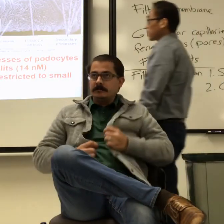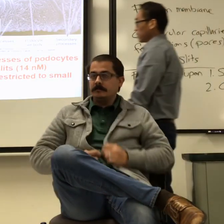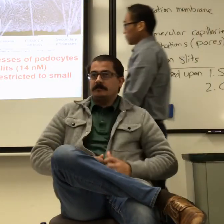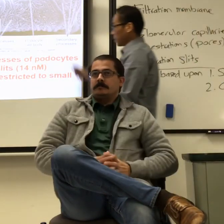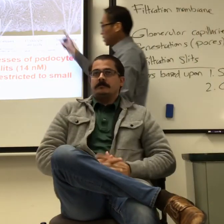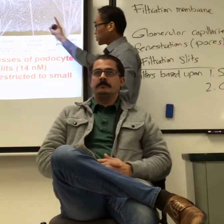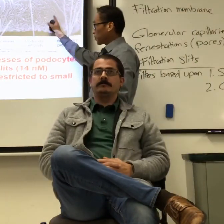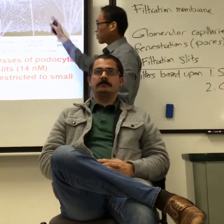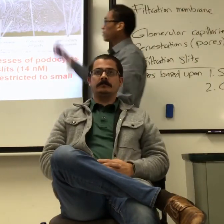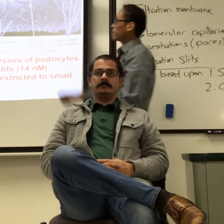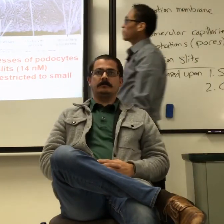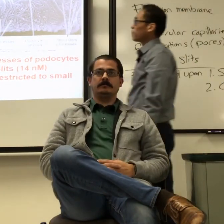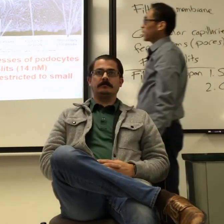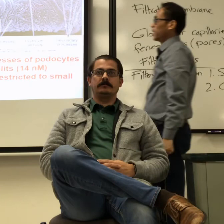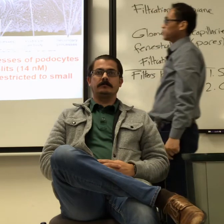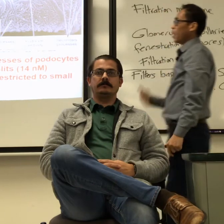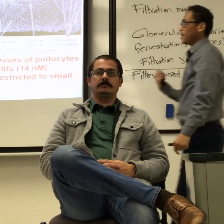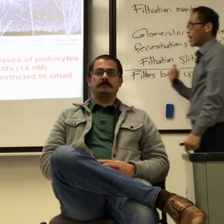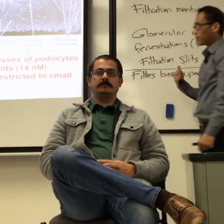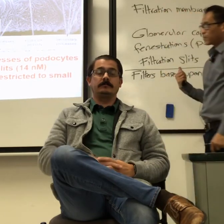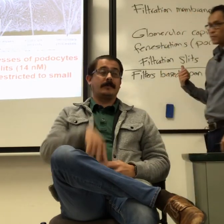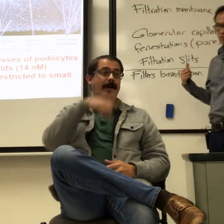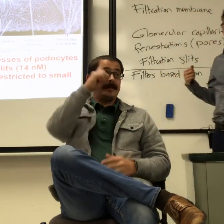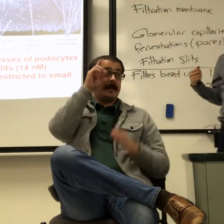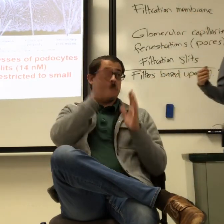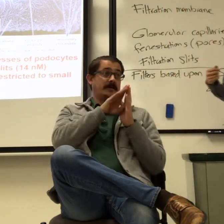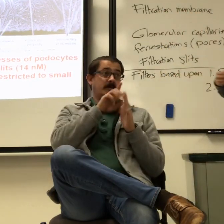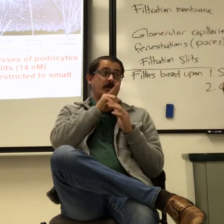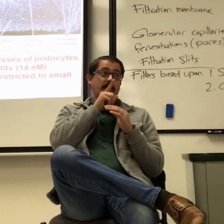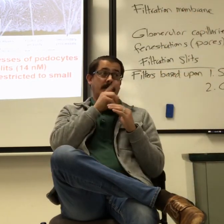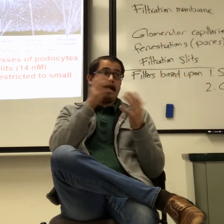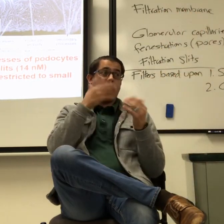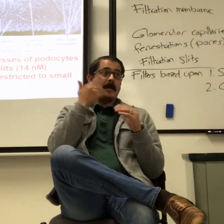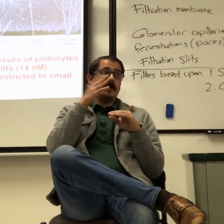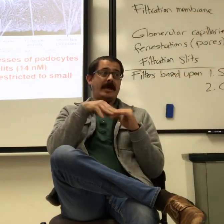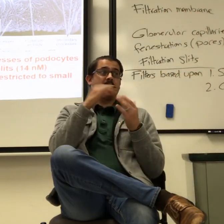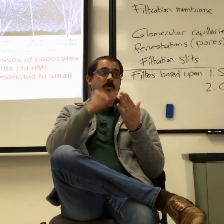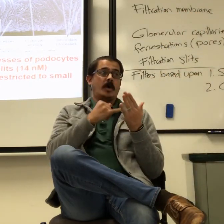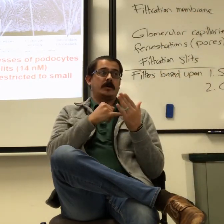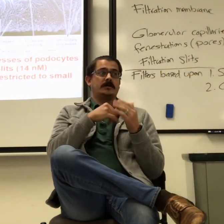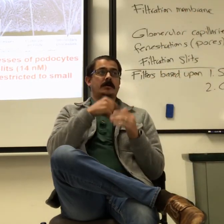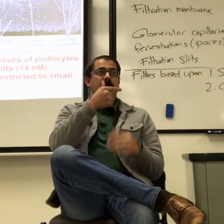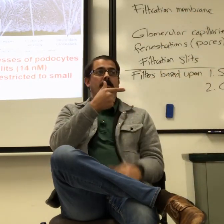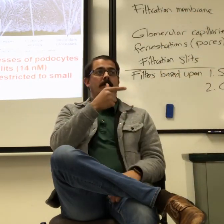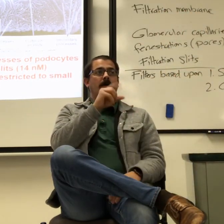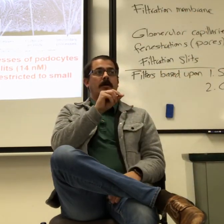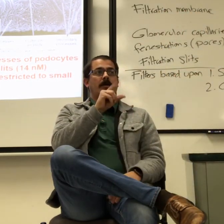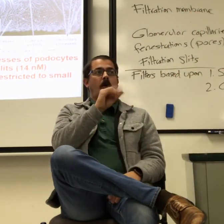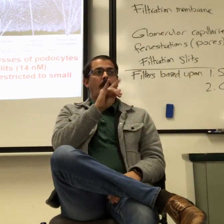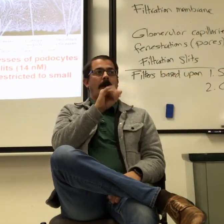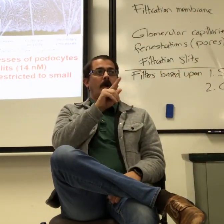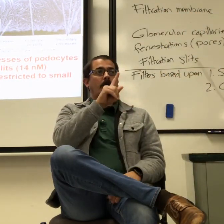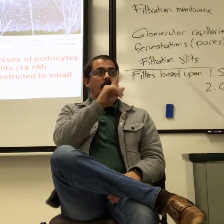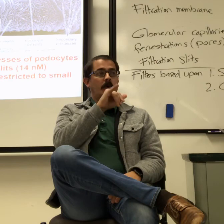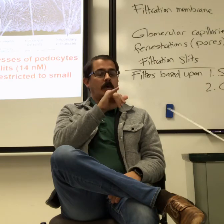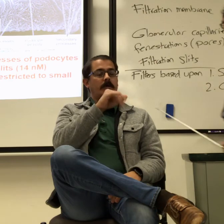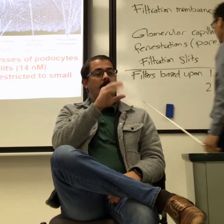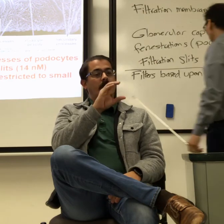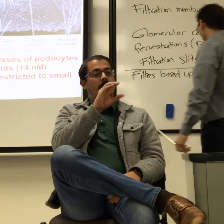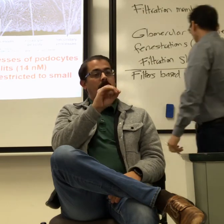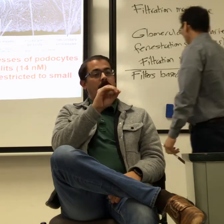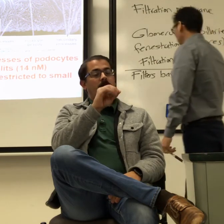I think the picture is way better than the drawings. Let's look at the glomerular capillary from the inside so you can